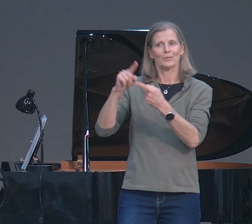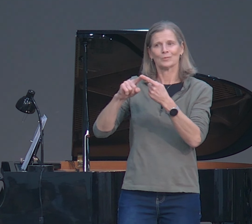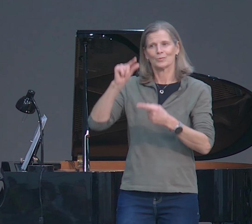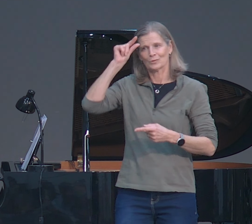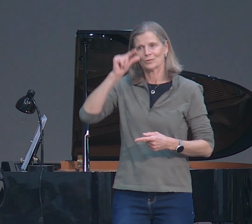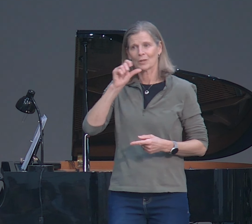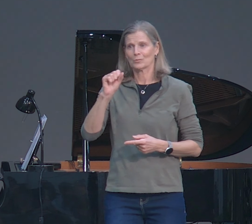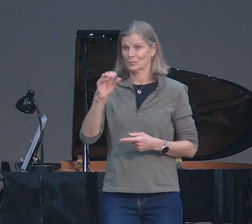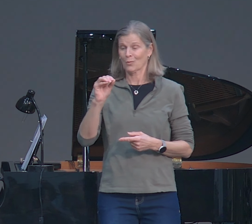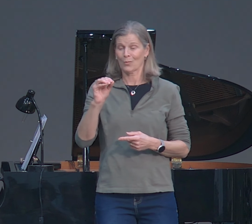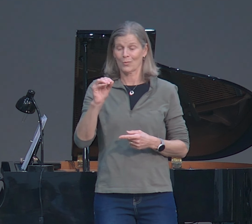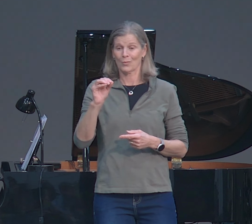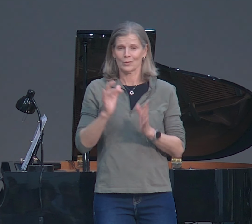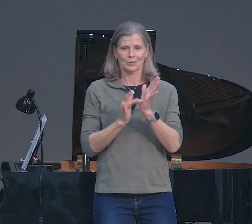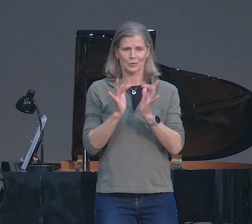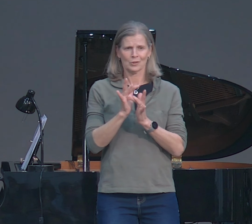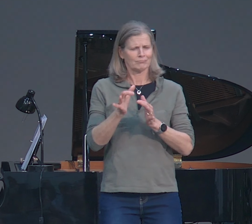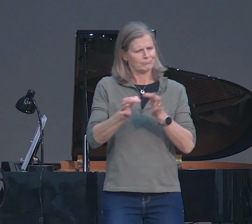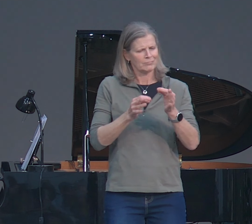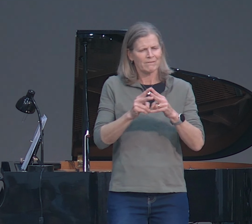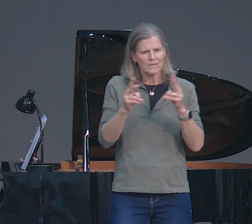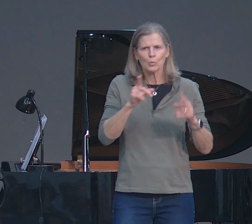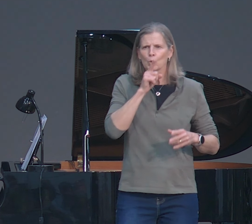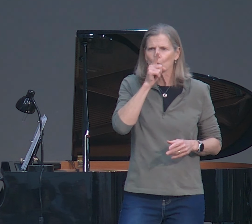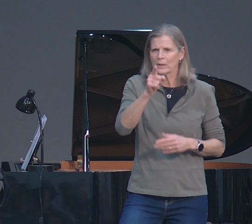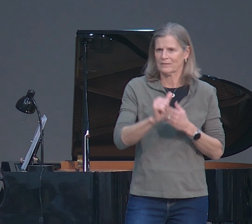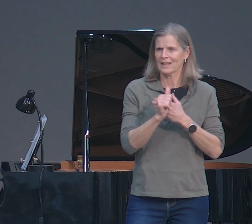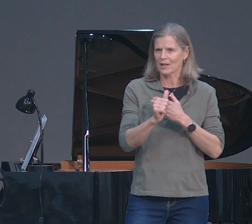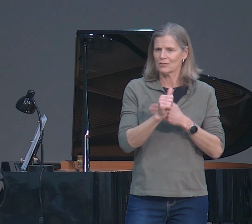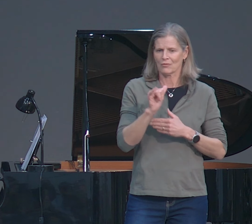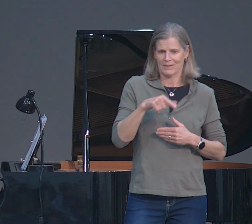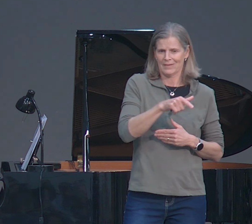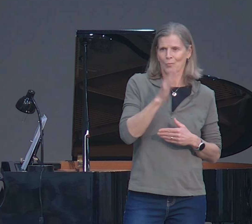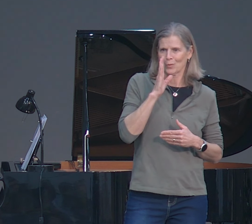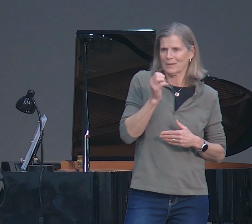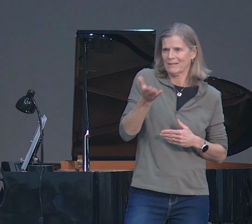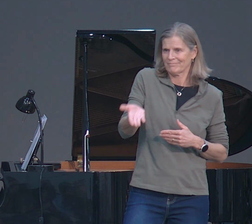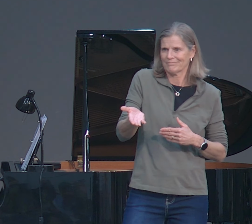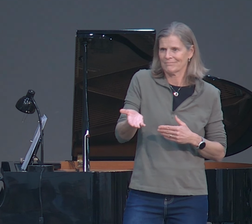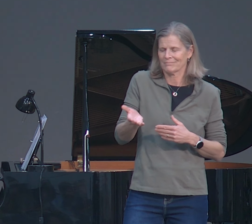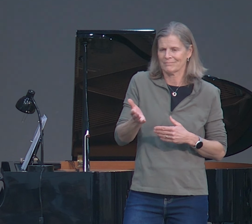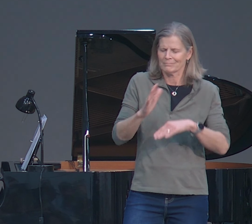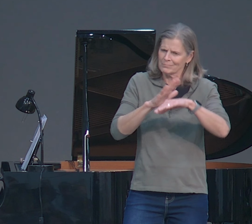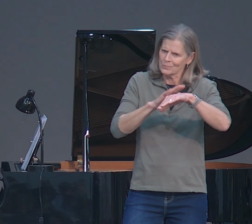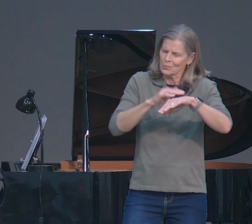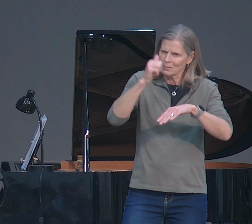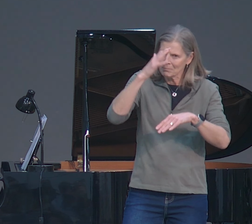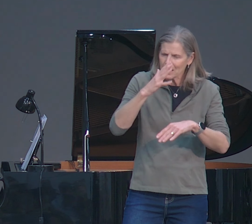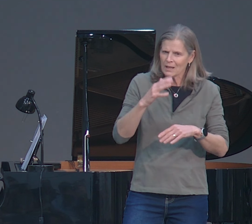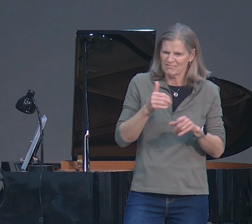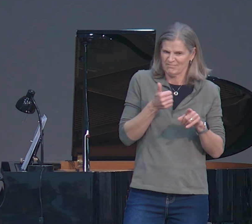here Jesus describes a very real physical danger that they'll be in. Beware of men, the